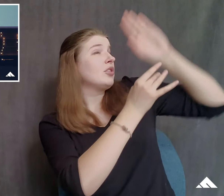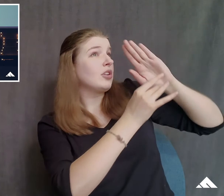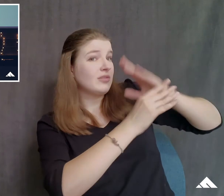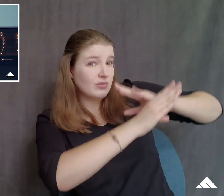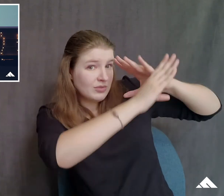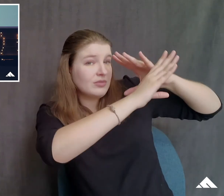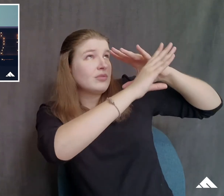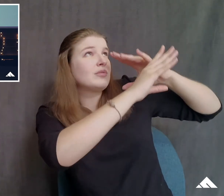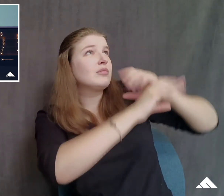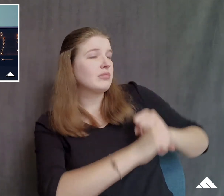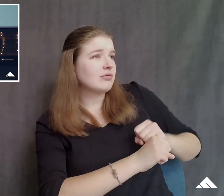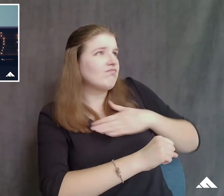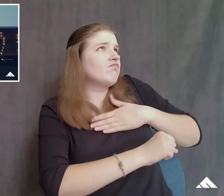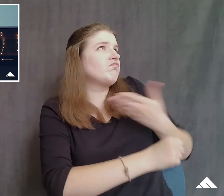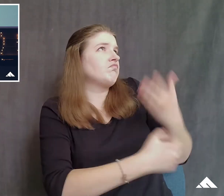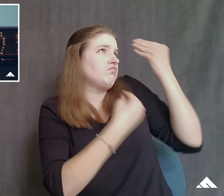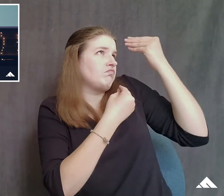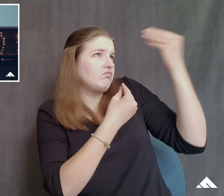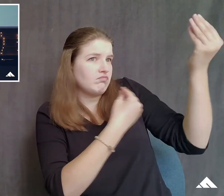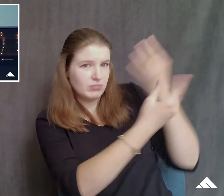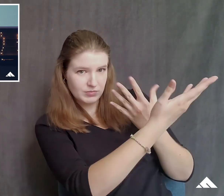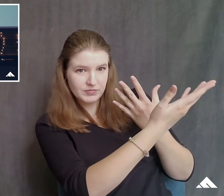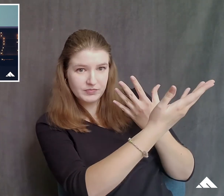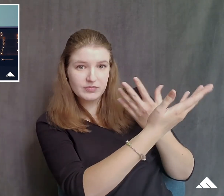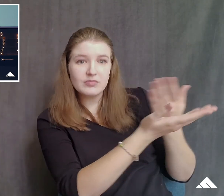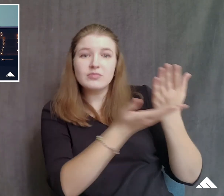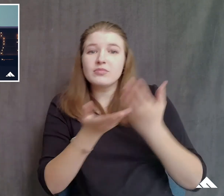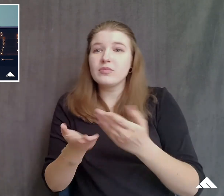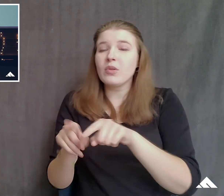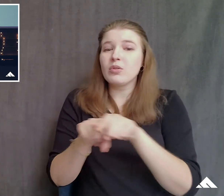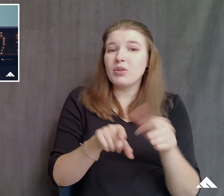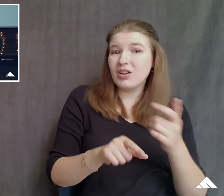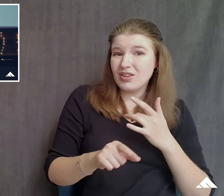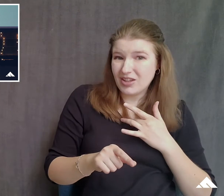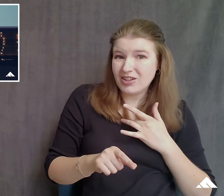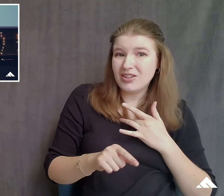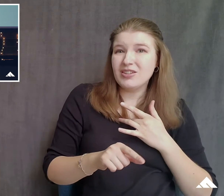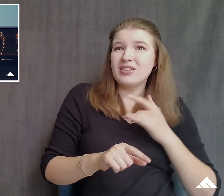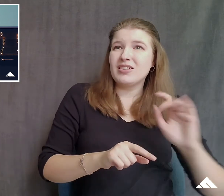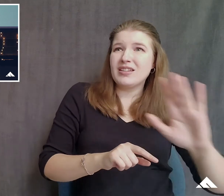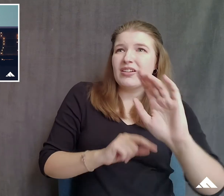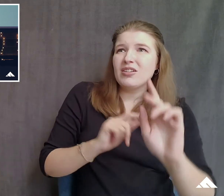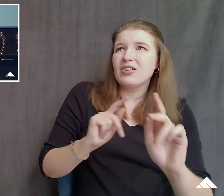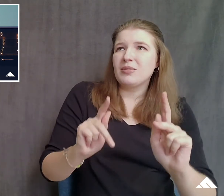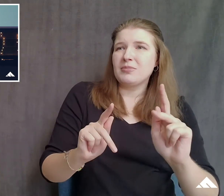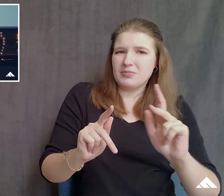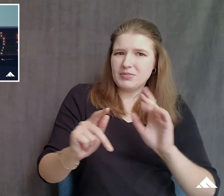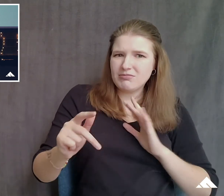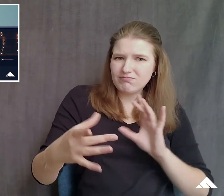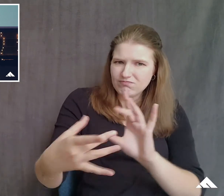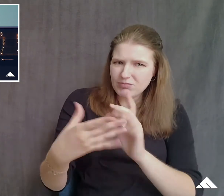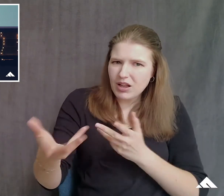keeping it real here, and ways to tear down walls between our hearts and other people in our lives. We've been talking